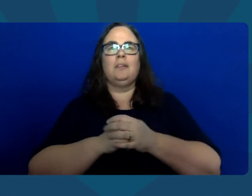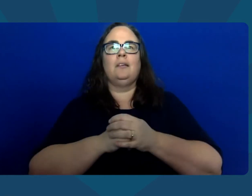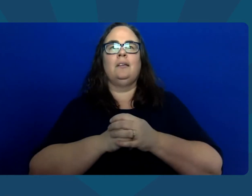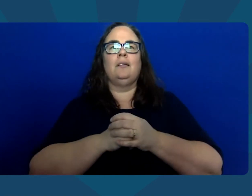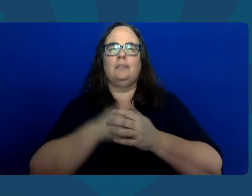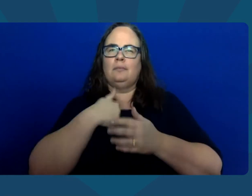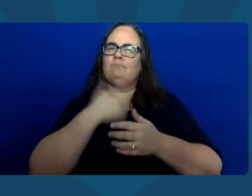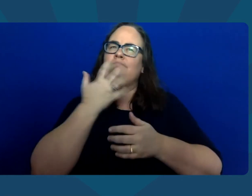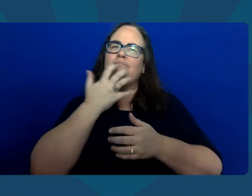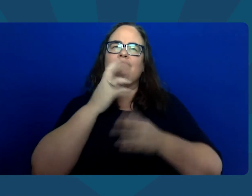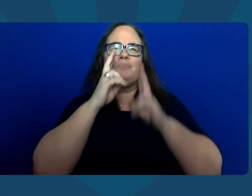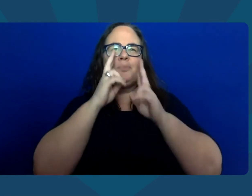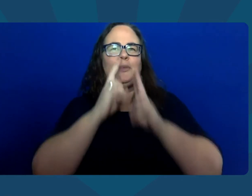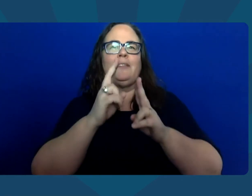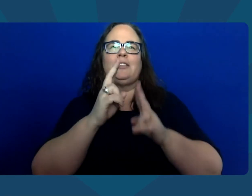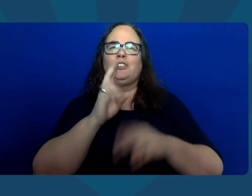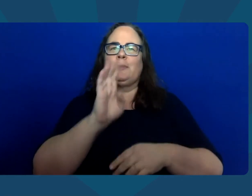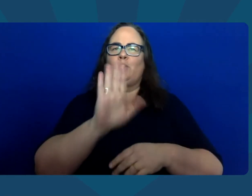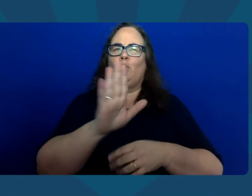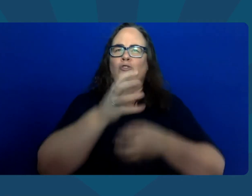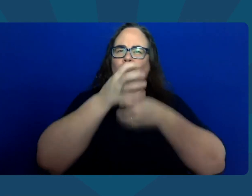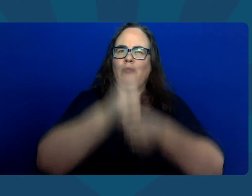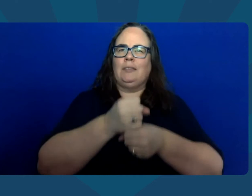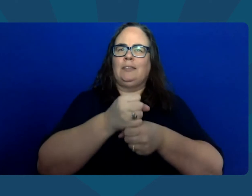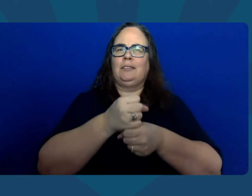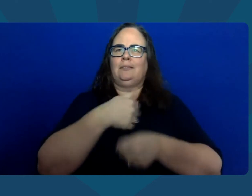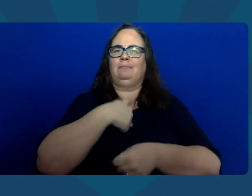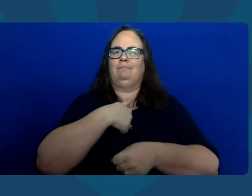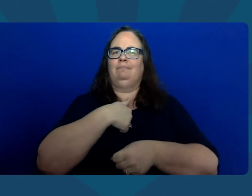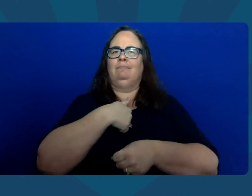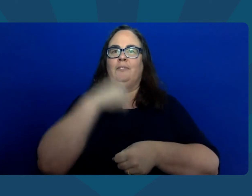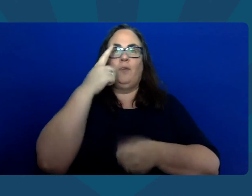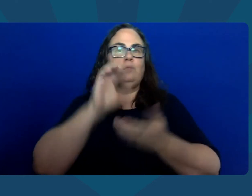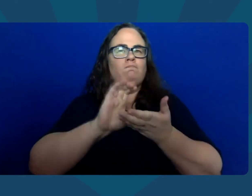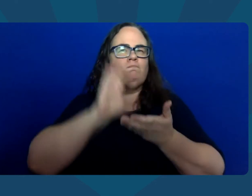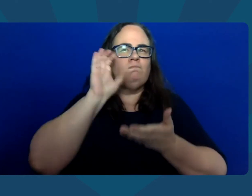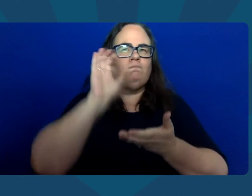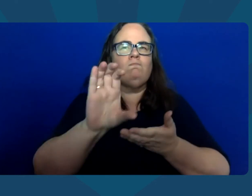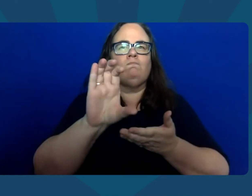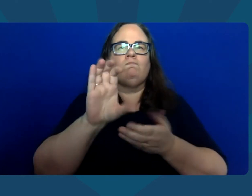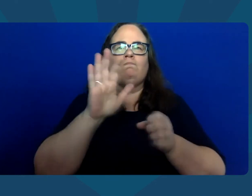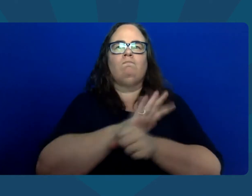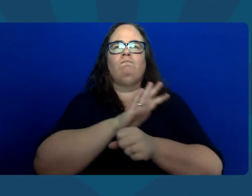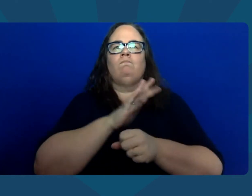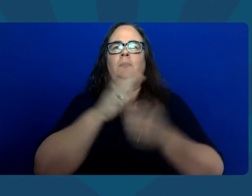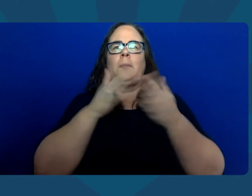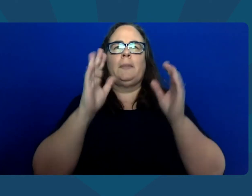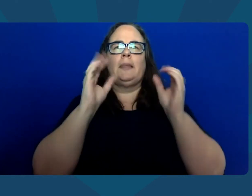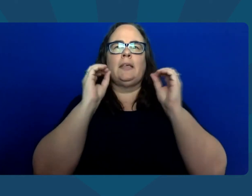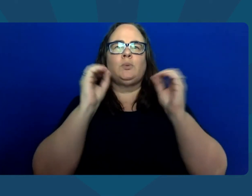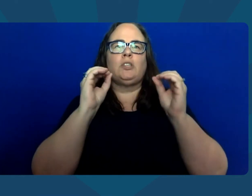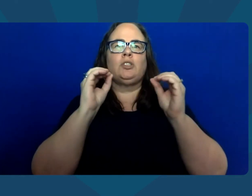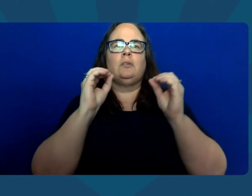In each of these roles, I've had the privilege of being your trusted voice for fully funded